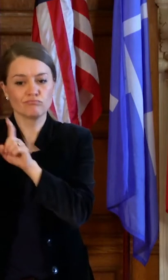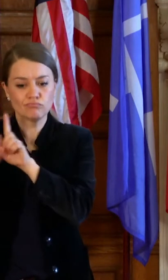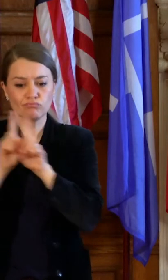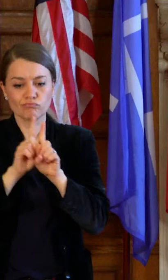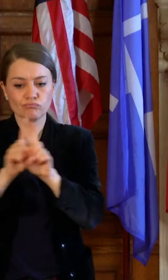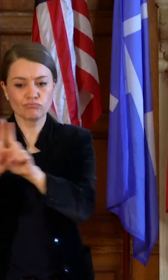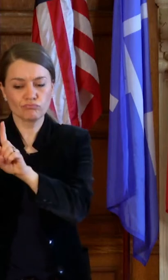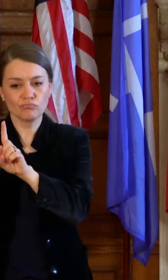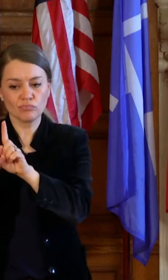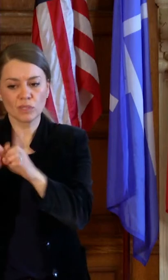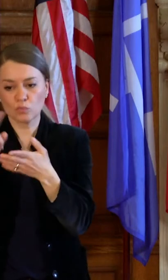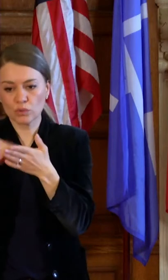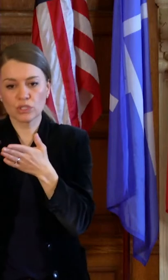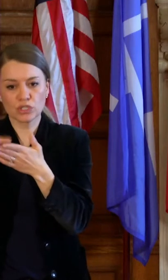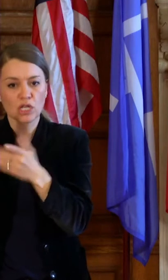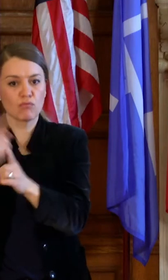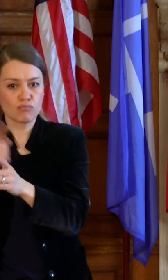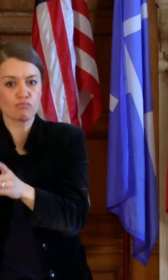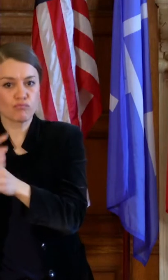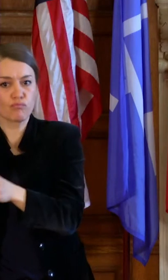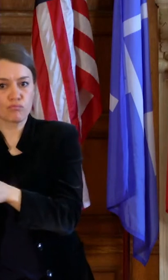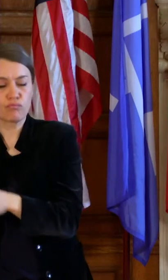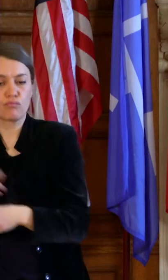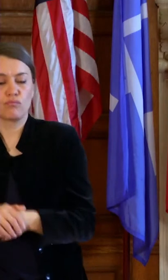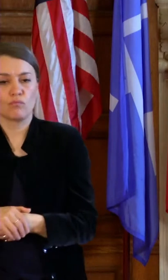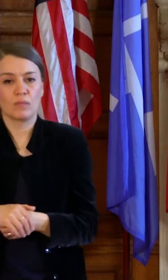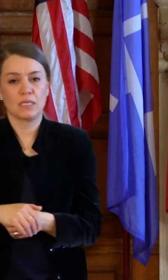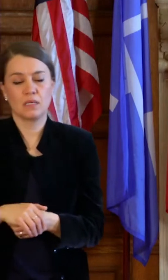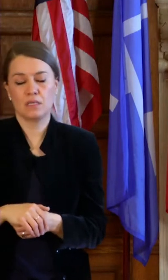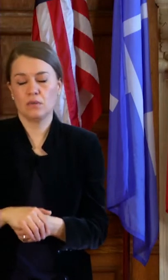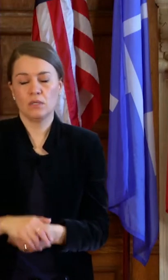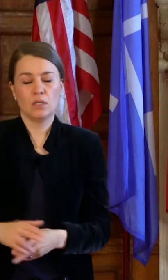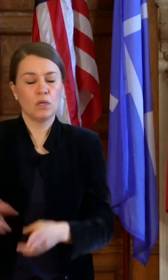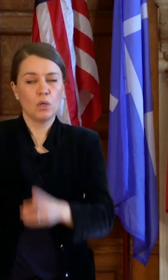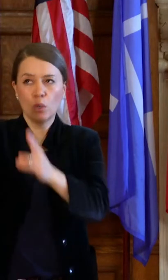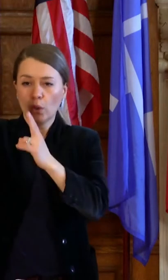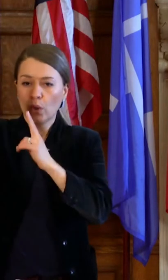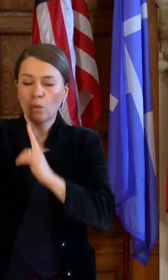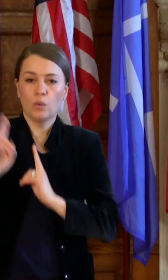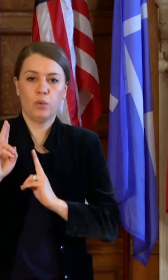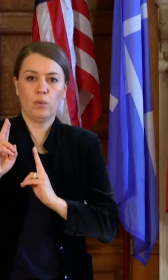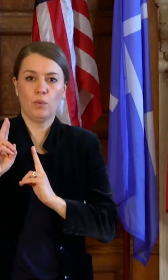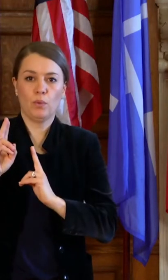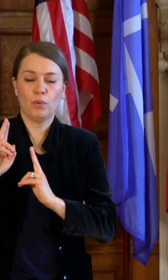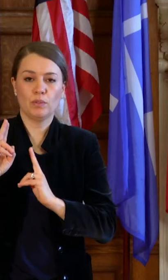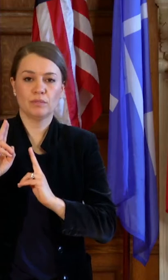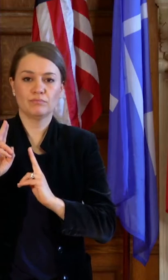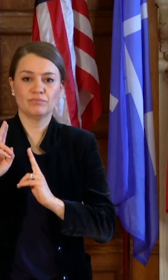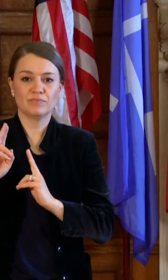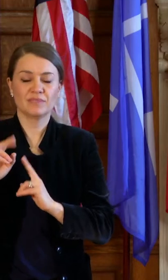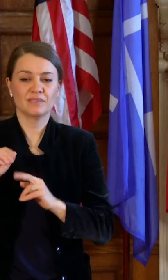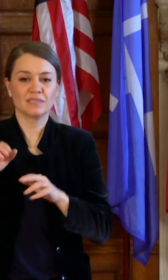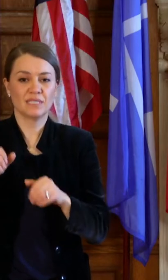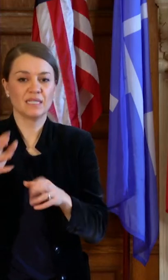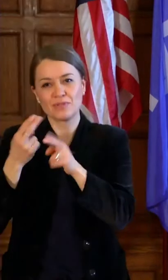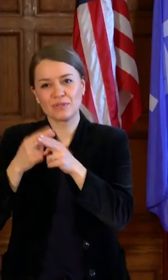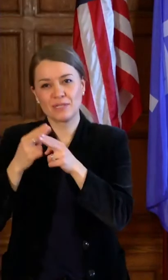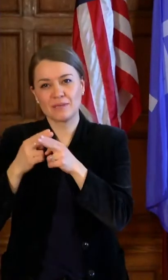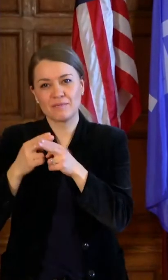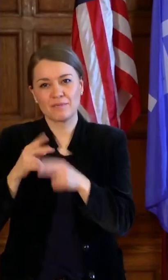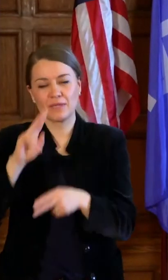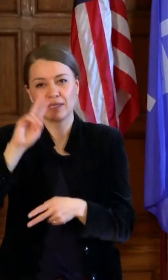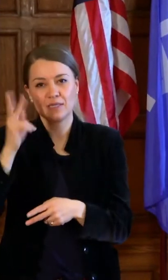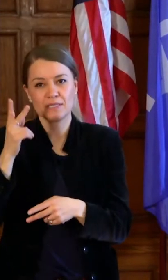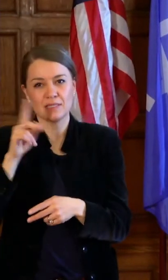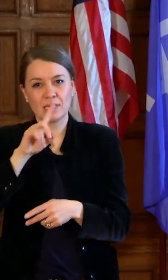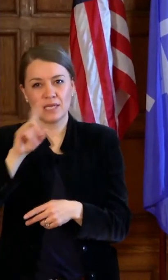they were checked on a regular basis. And again, it was a tremendous honor to be able to harvest a wolf here in Montana. After